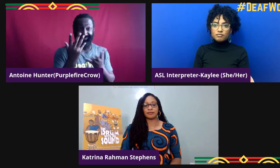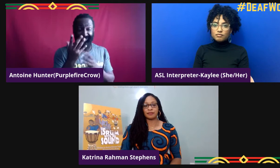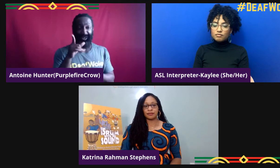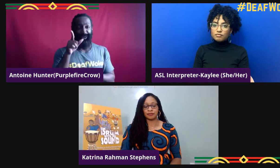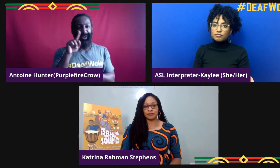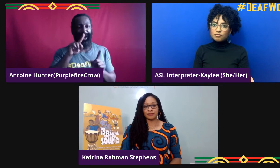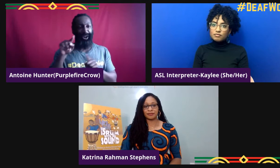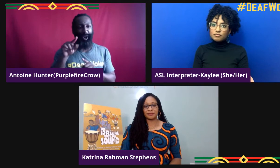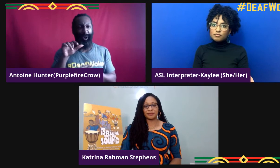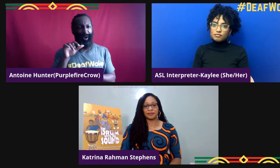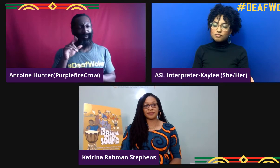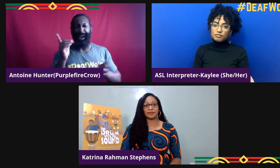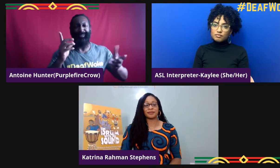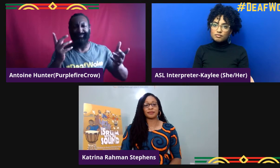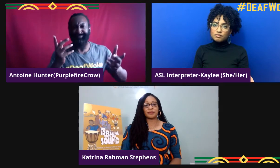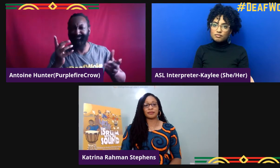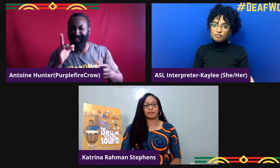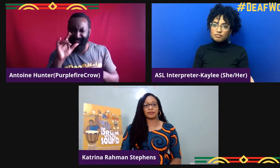If people want to buy your book,